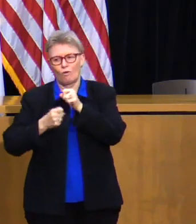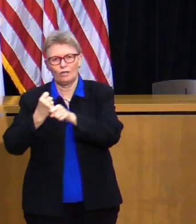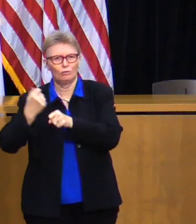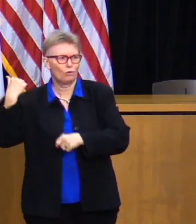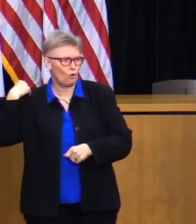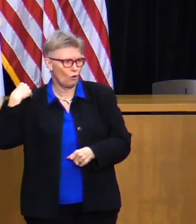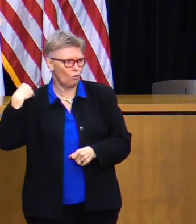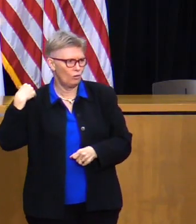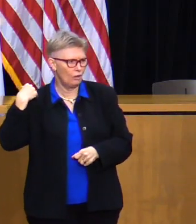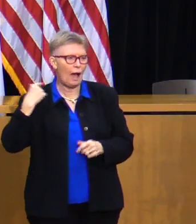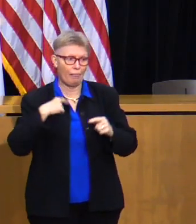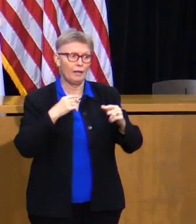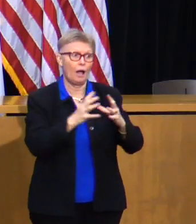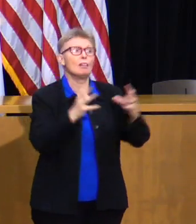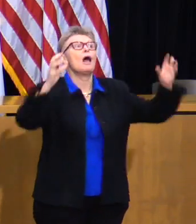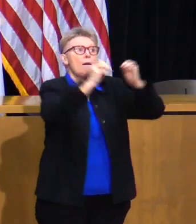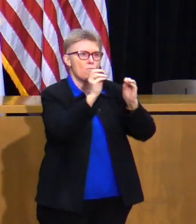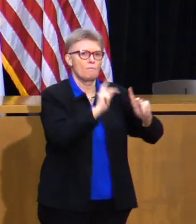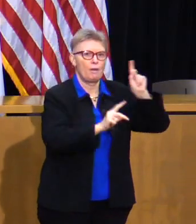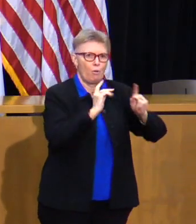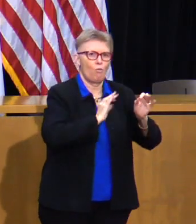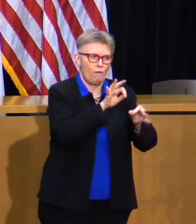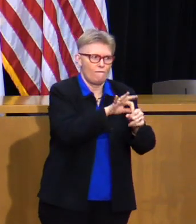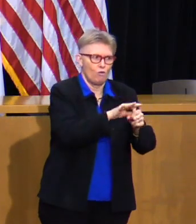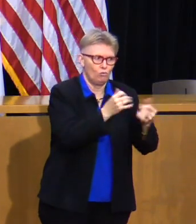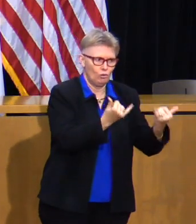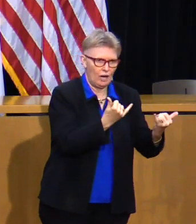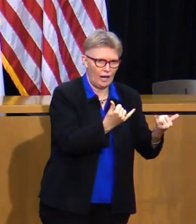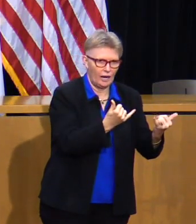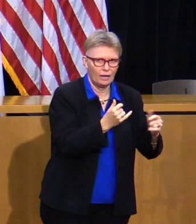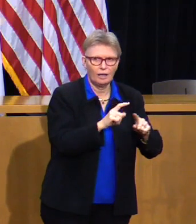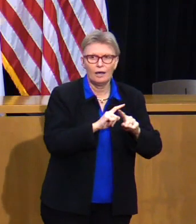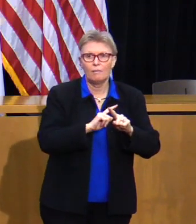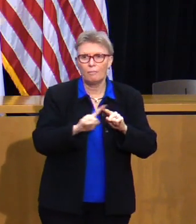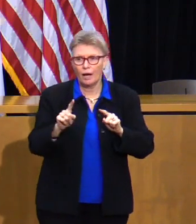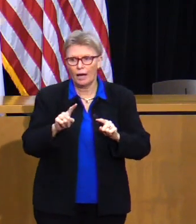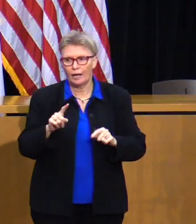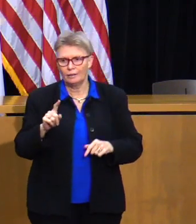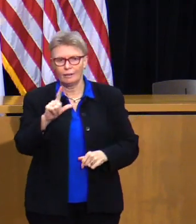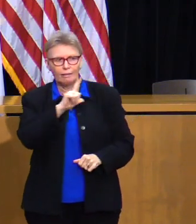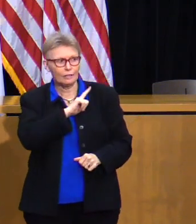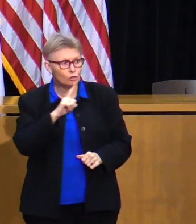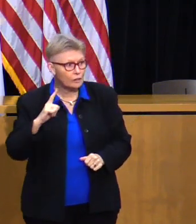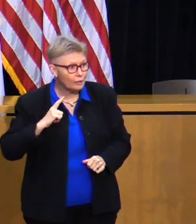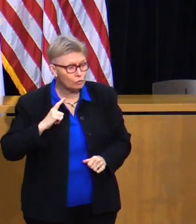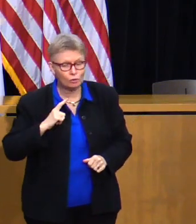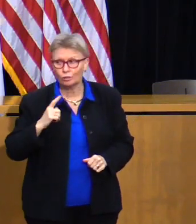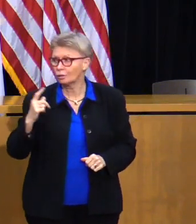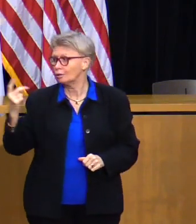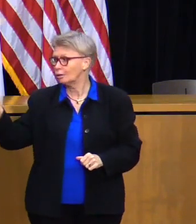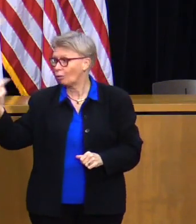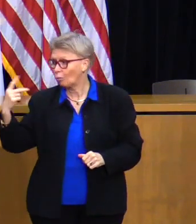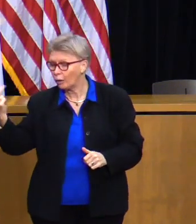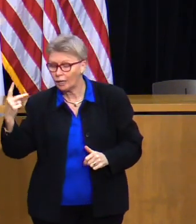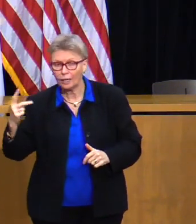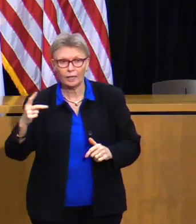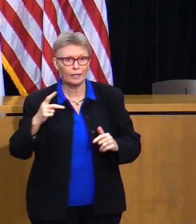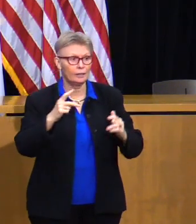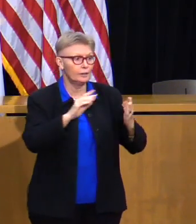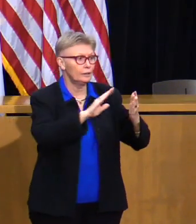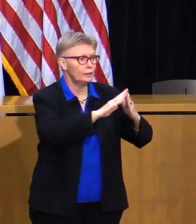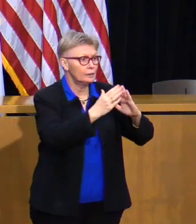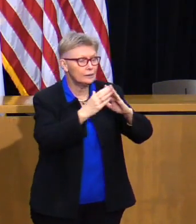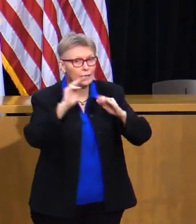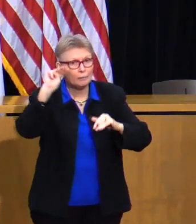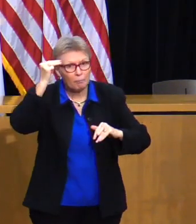probably significantly above that. But all of the work that he and the legislature and our local officials and all the rest